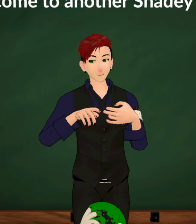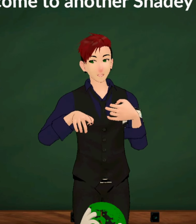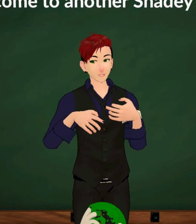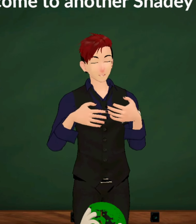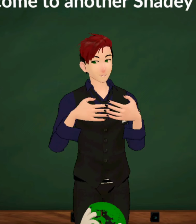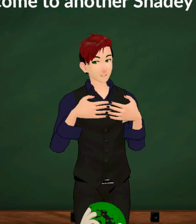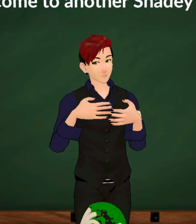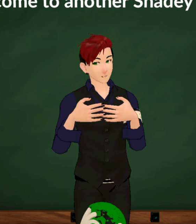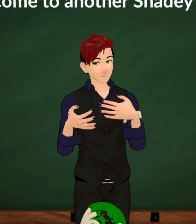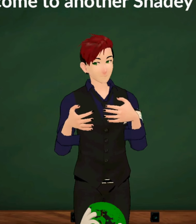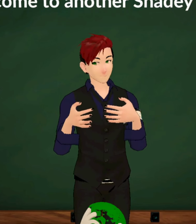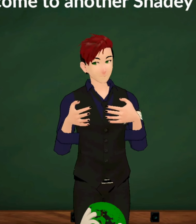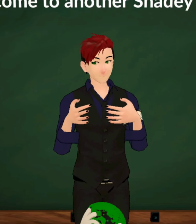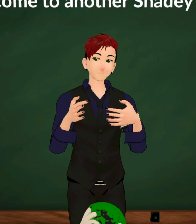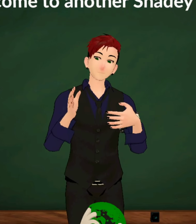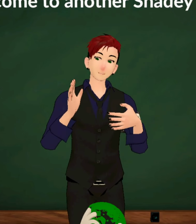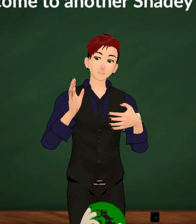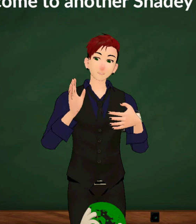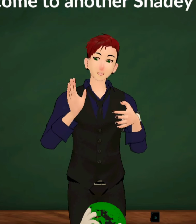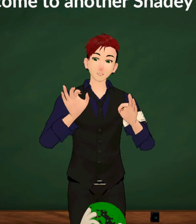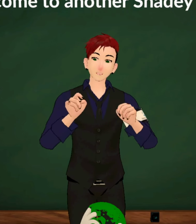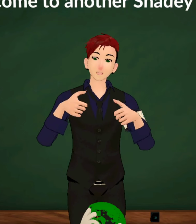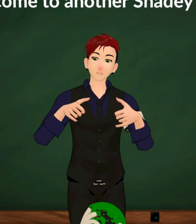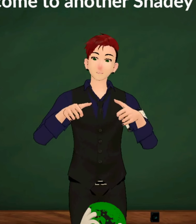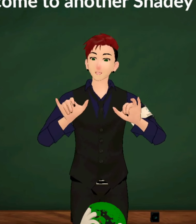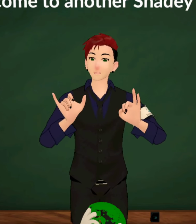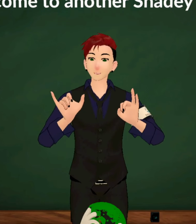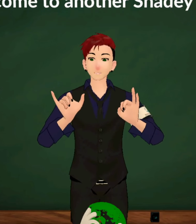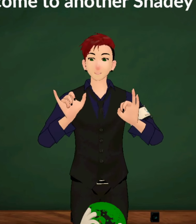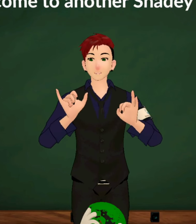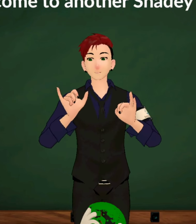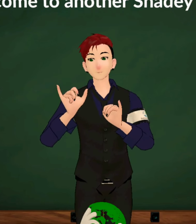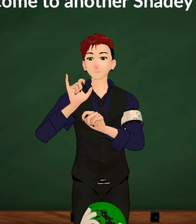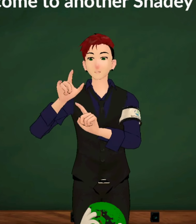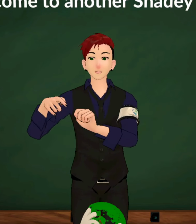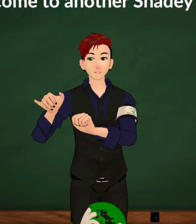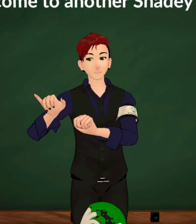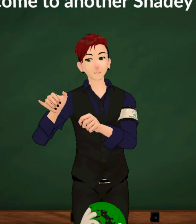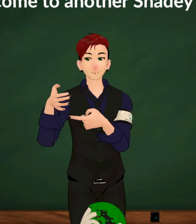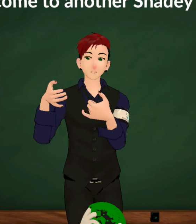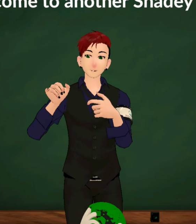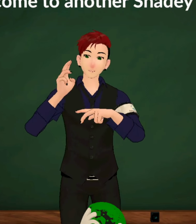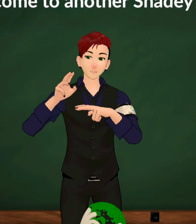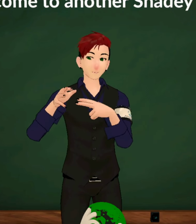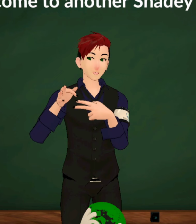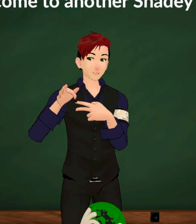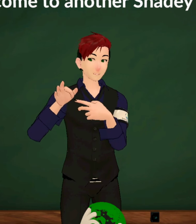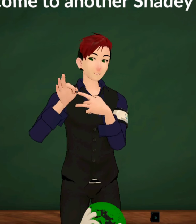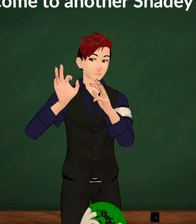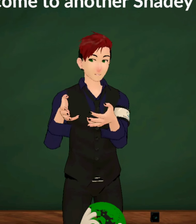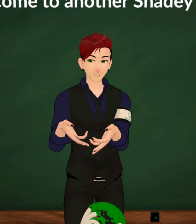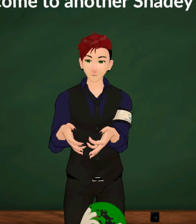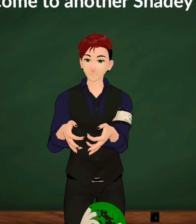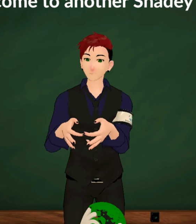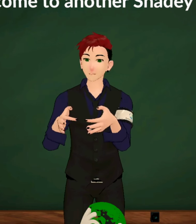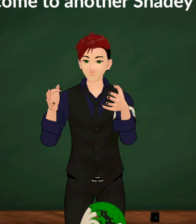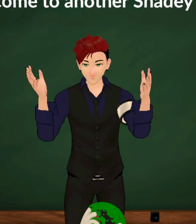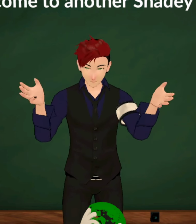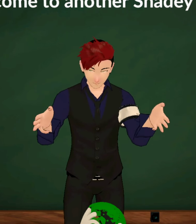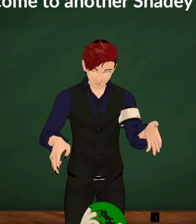talk about anyway. And it's like, hey, we can talk about that, and it'll still be a fun special class.